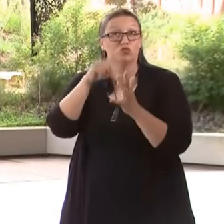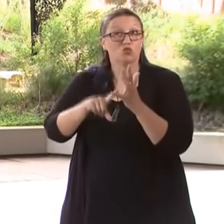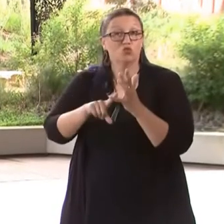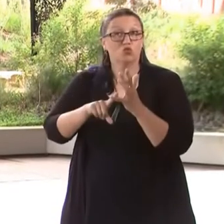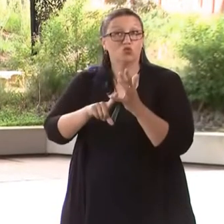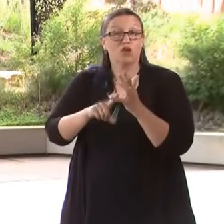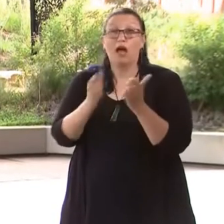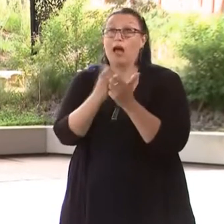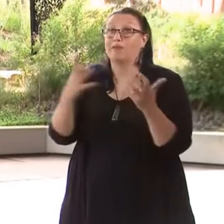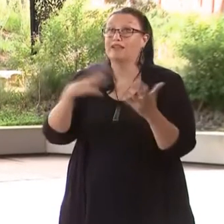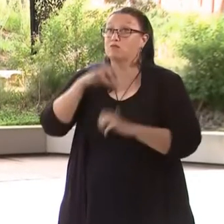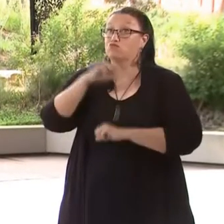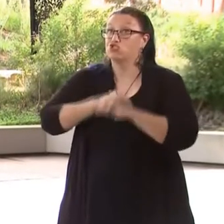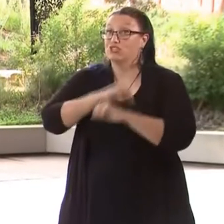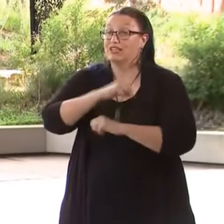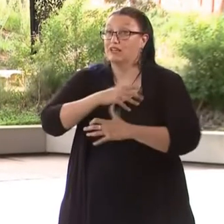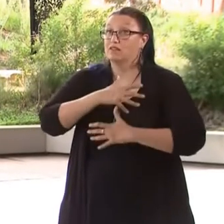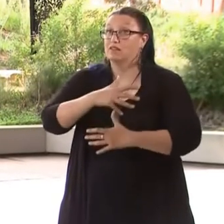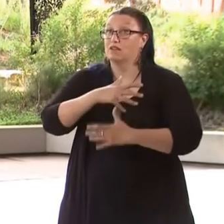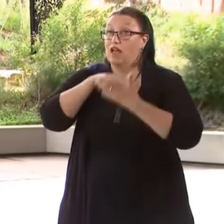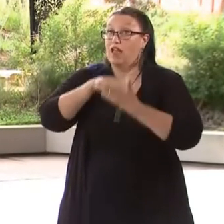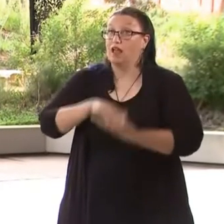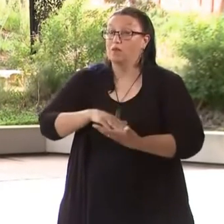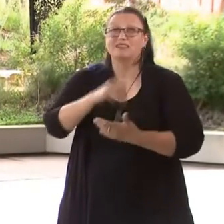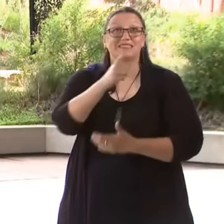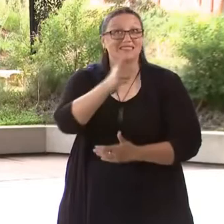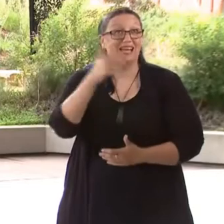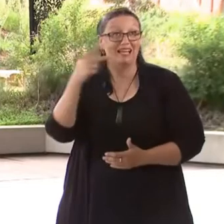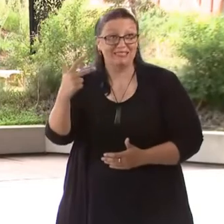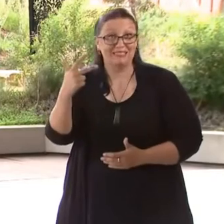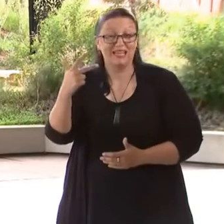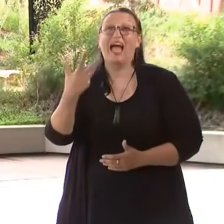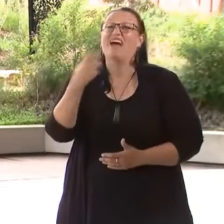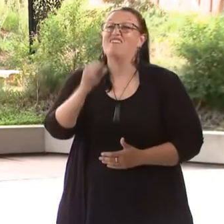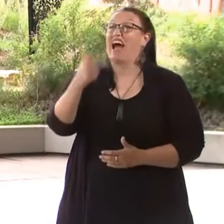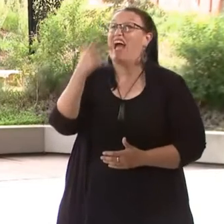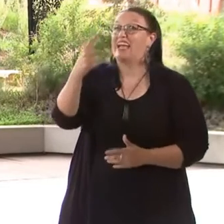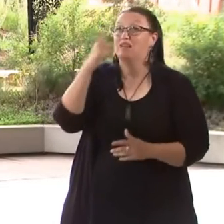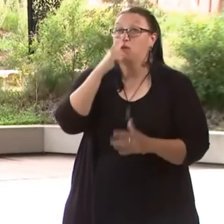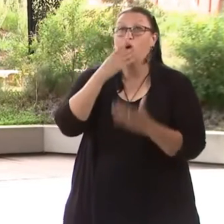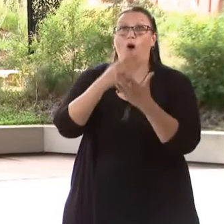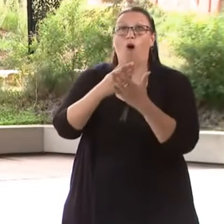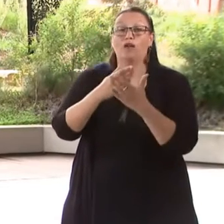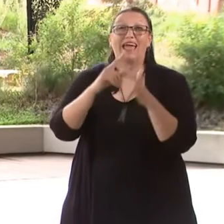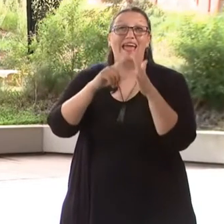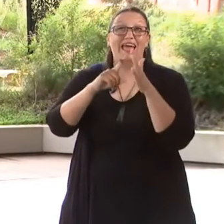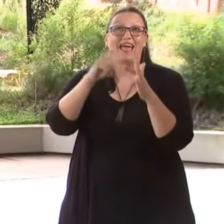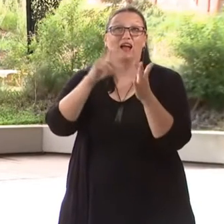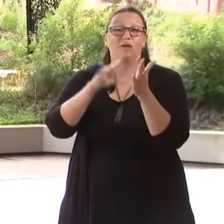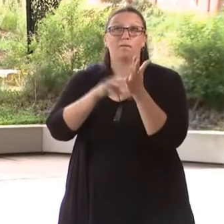are ventilated and 8 are on a special treatment called ECMO. We've got